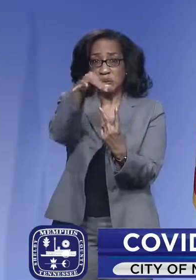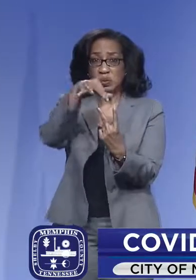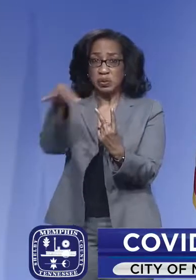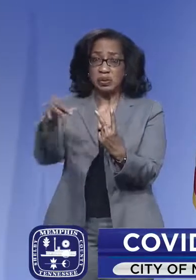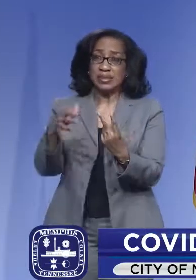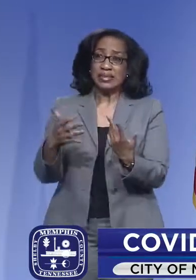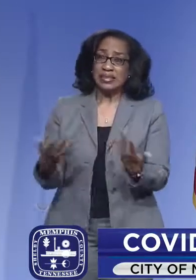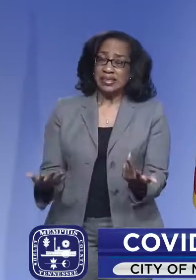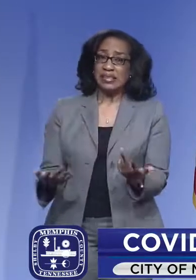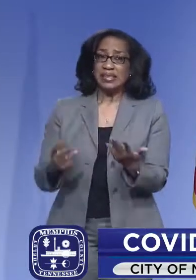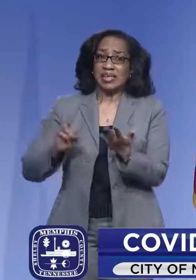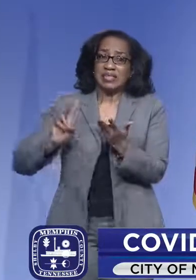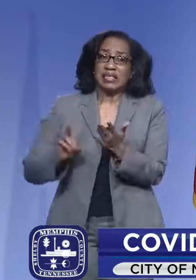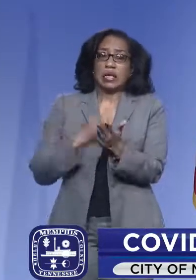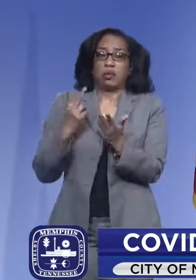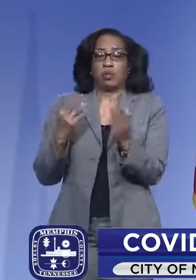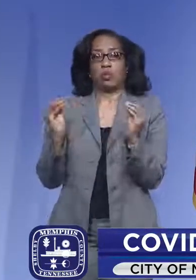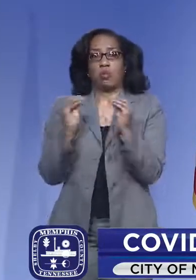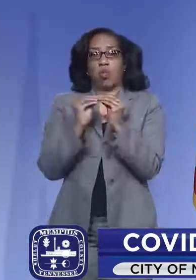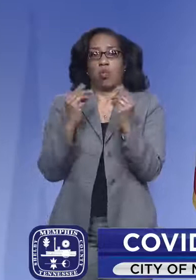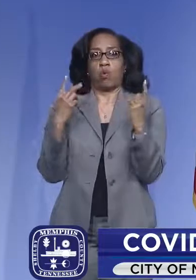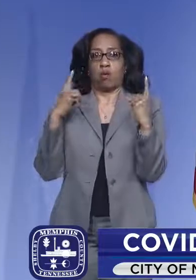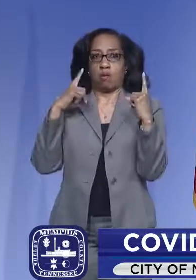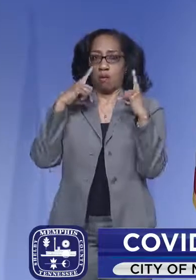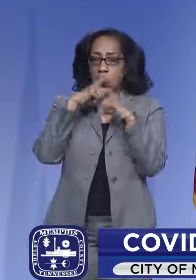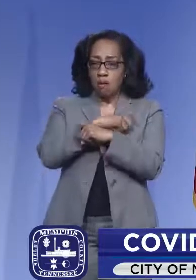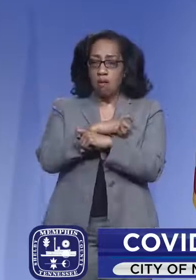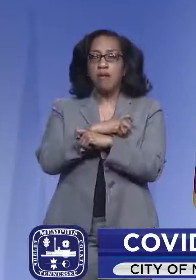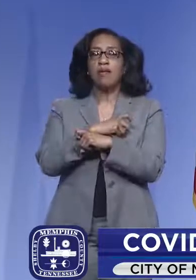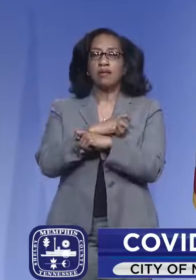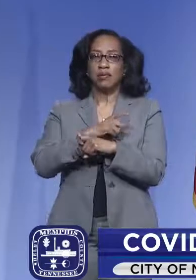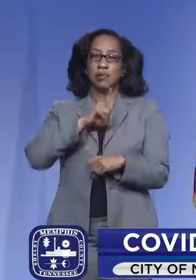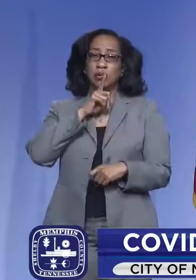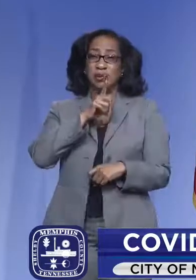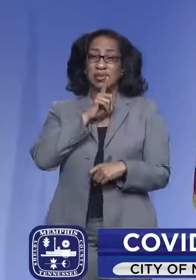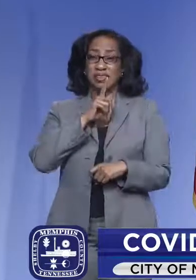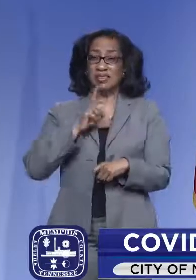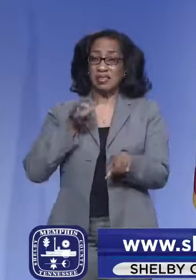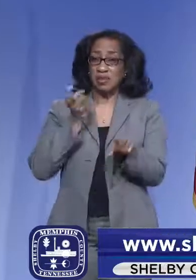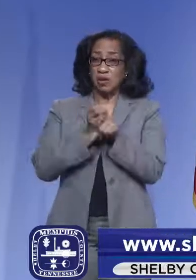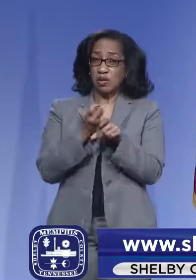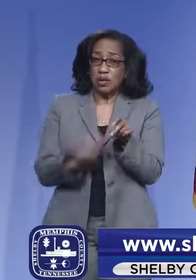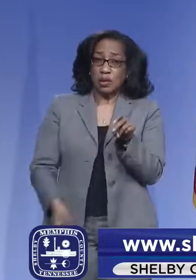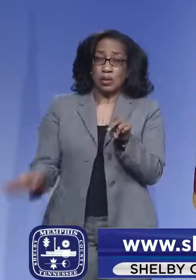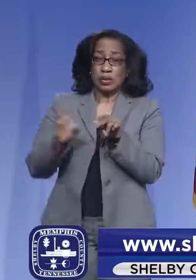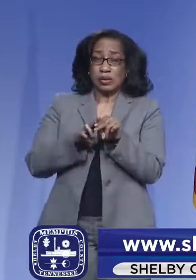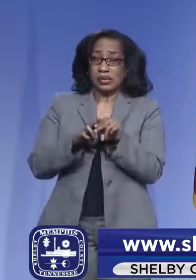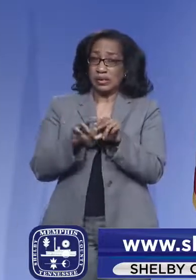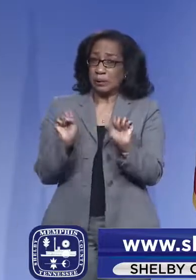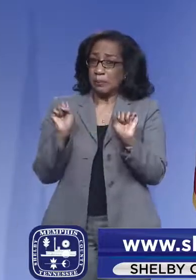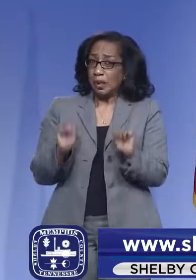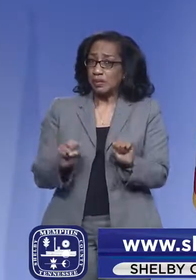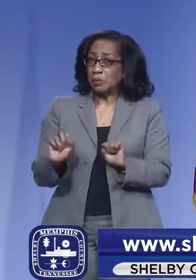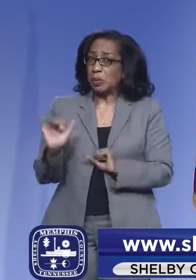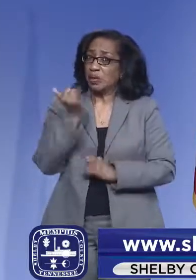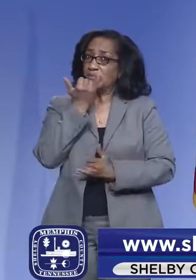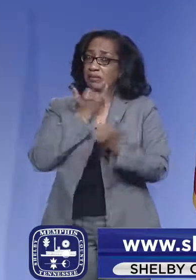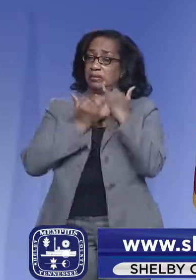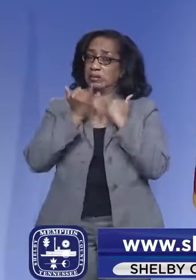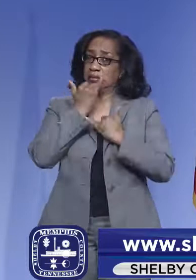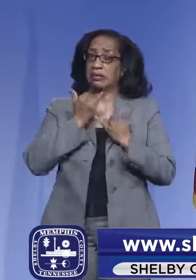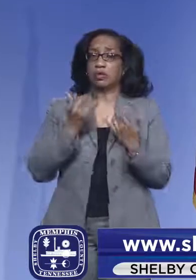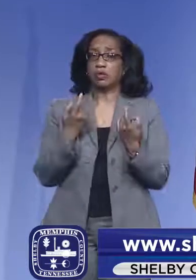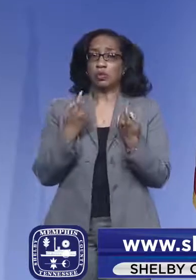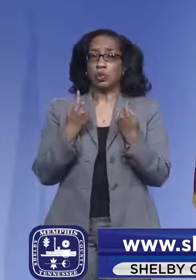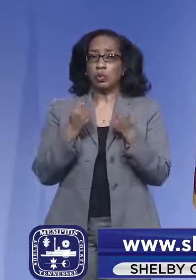of custody, doubles the complexity, and quite frankly, significantly increases the likelihood of error. And so we're trying to